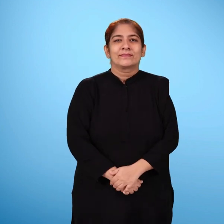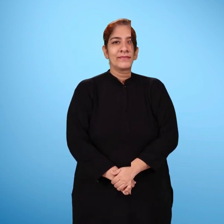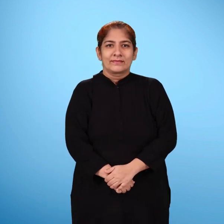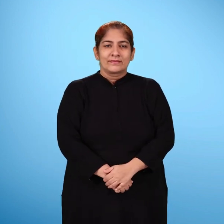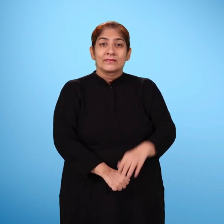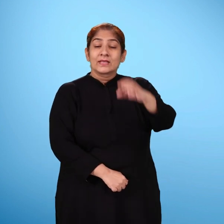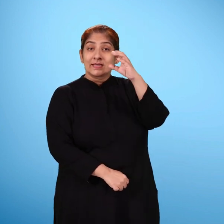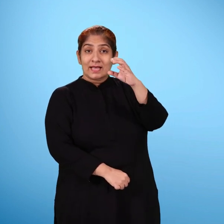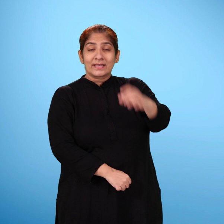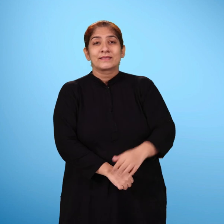Option C.